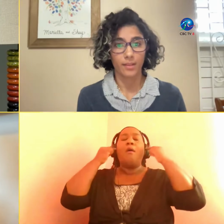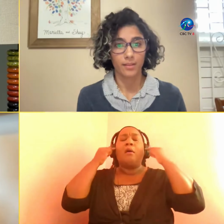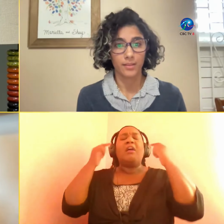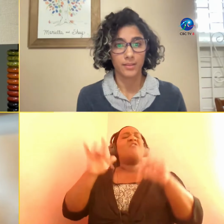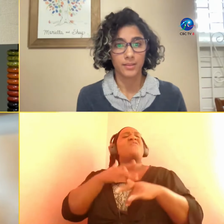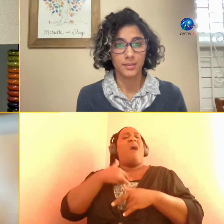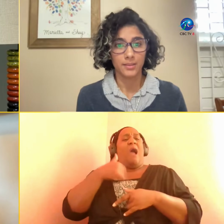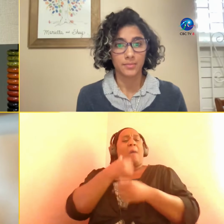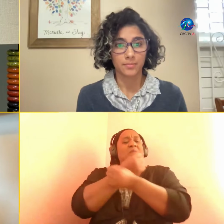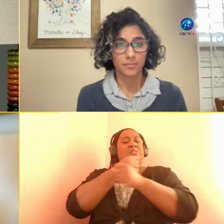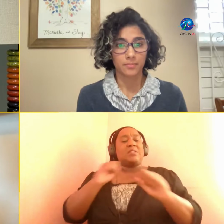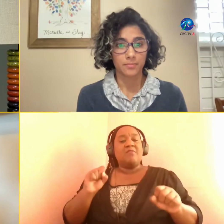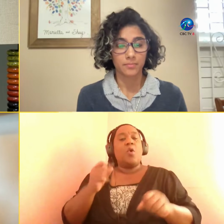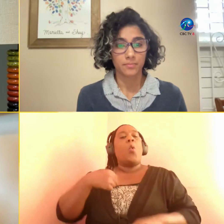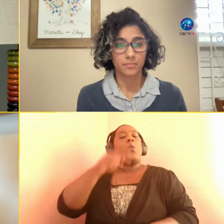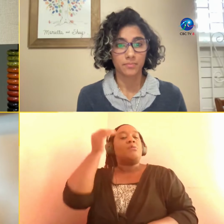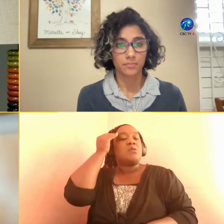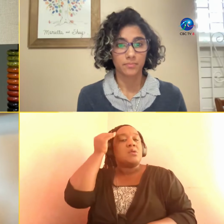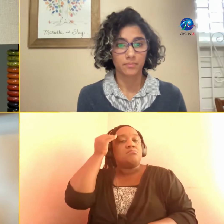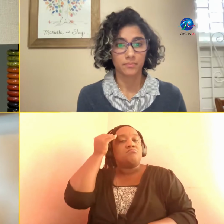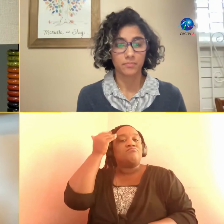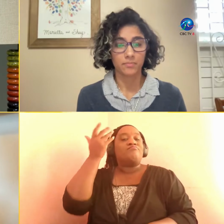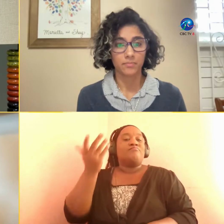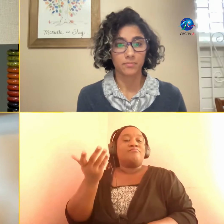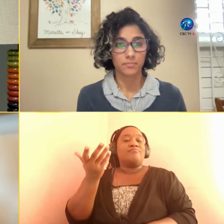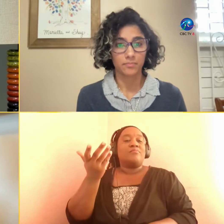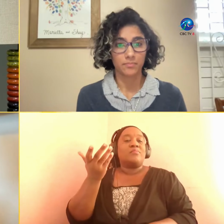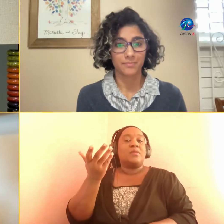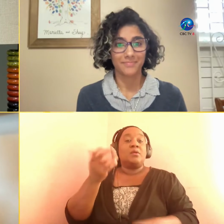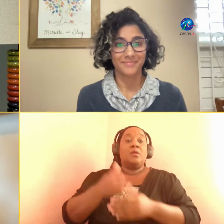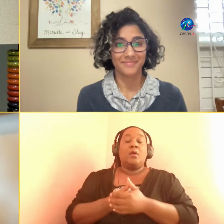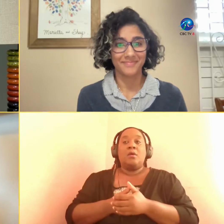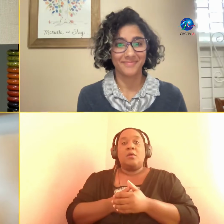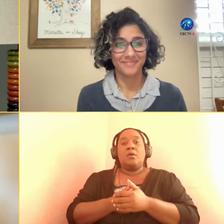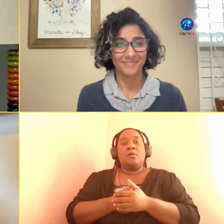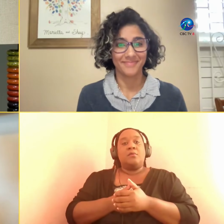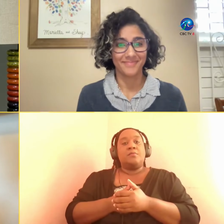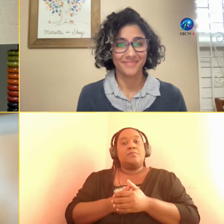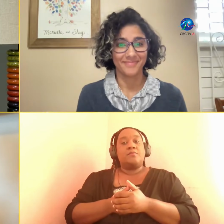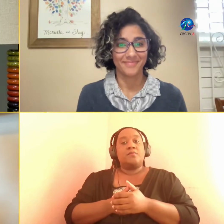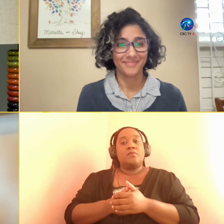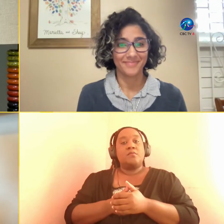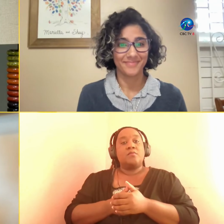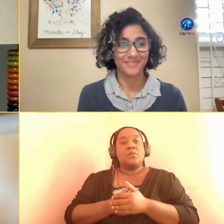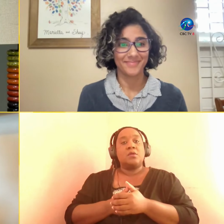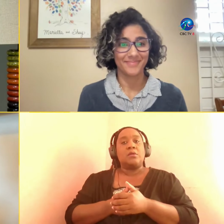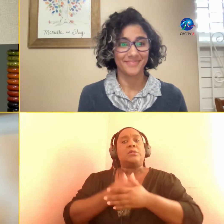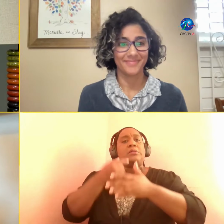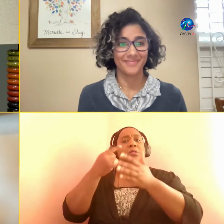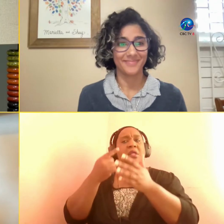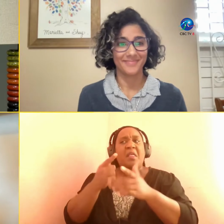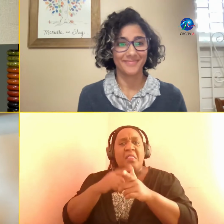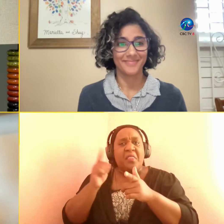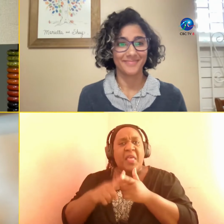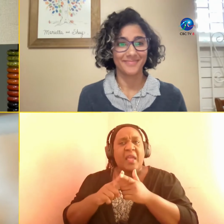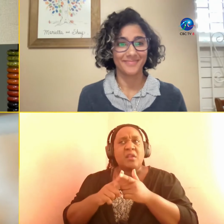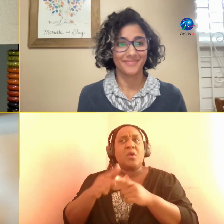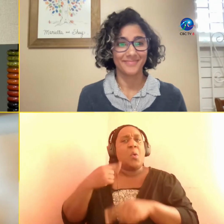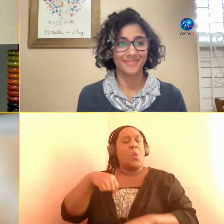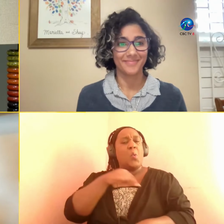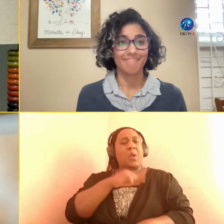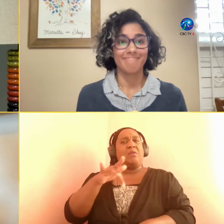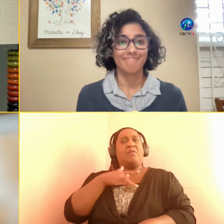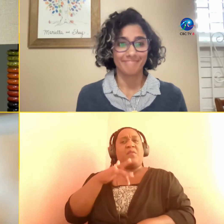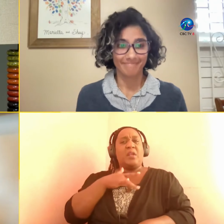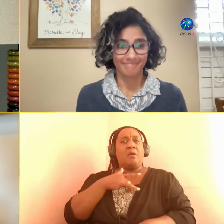we need to know nonetheless, unless we've run across a situation where for whatever reason, we didn't quite hear the noise and we find ourselves in an accident.